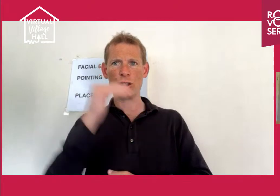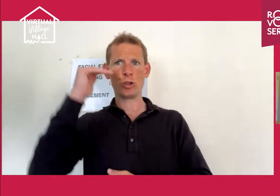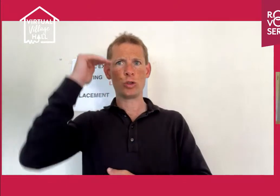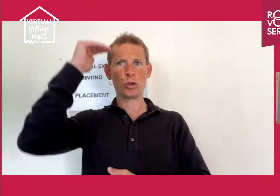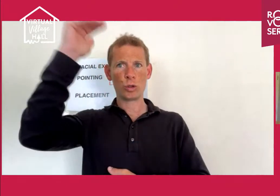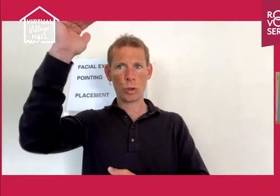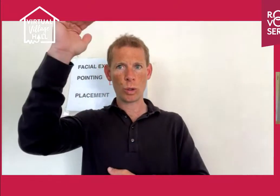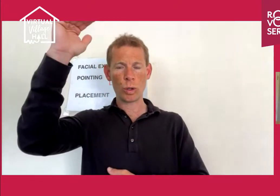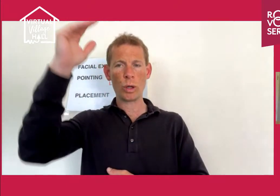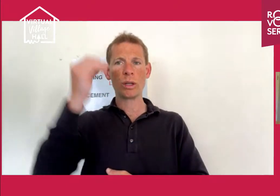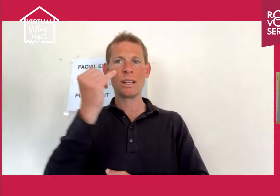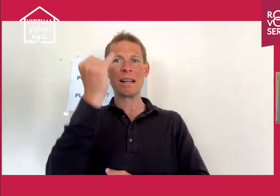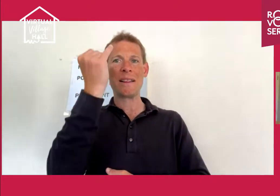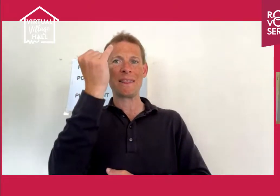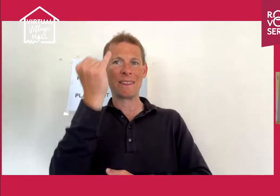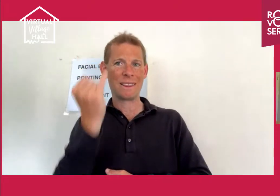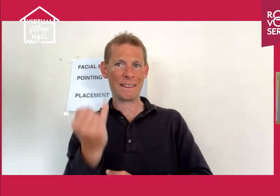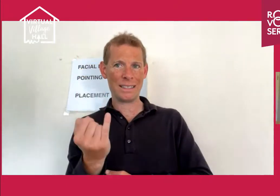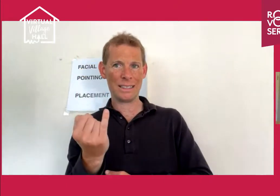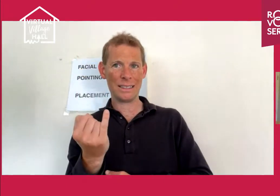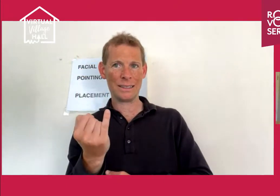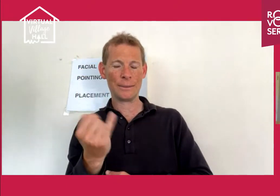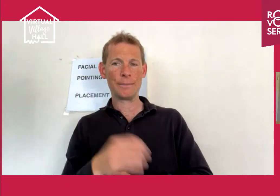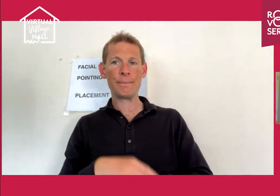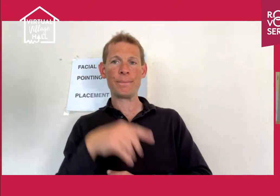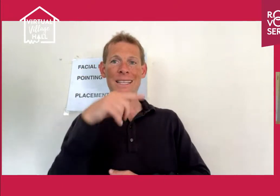Patrick is tall, thin,